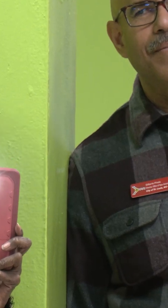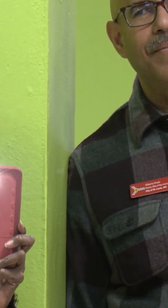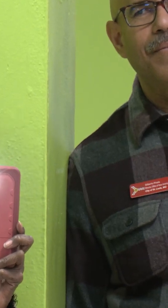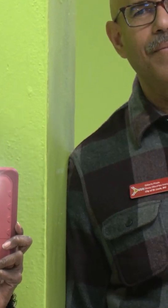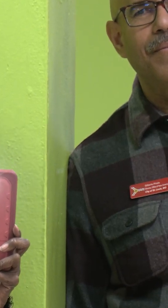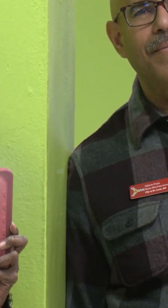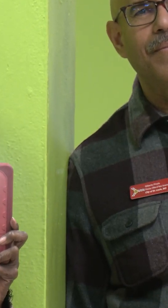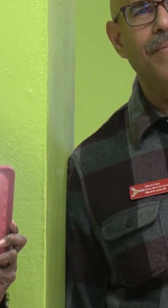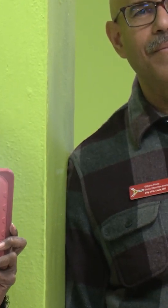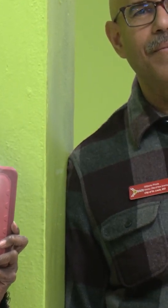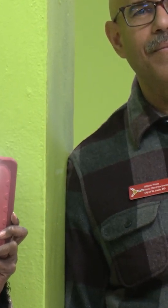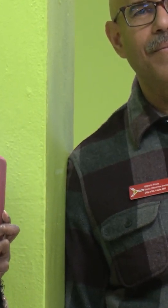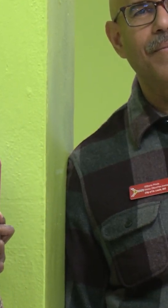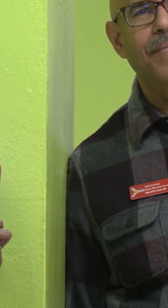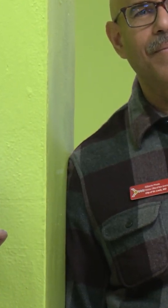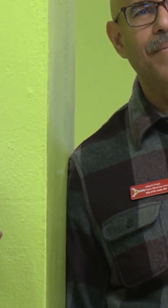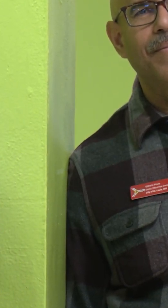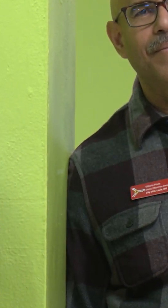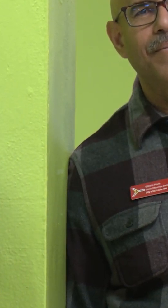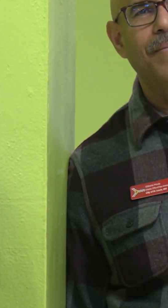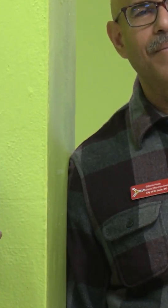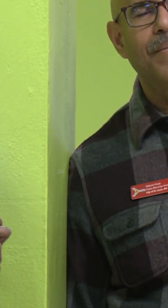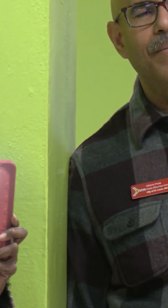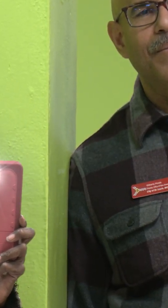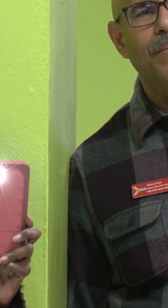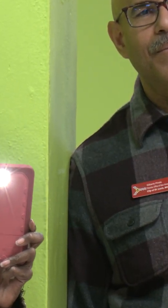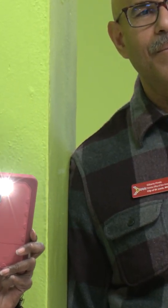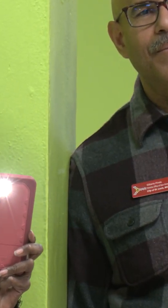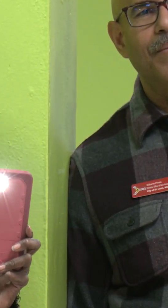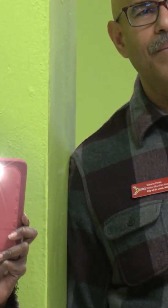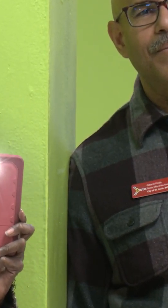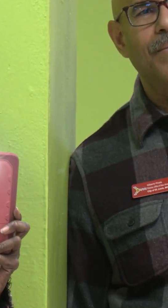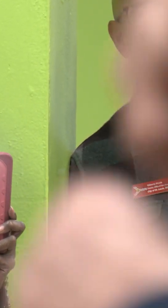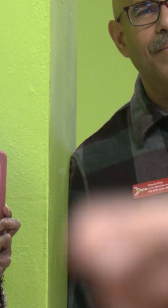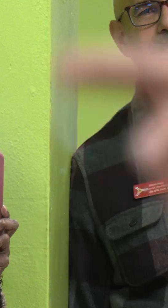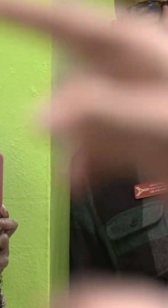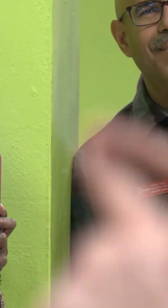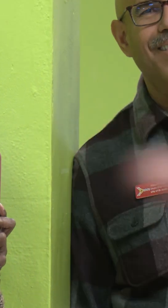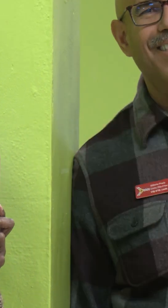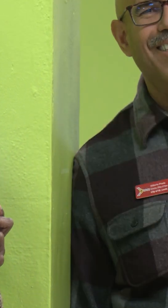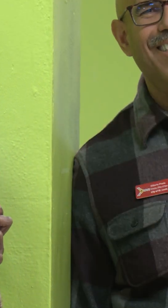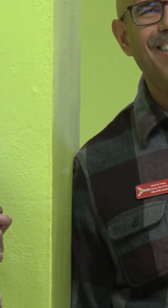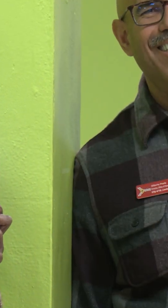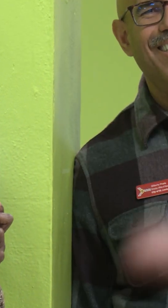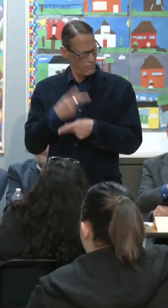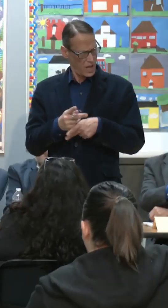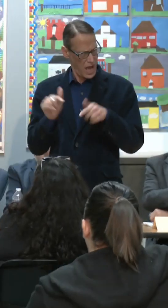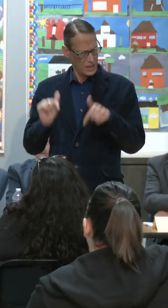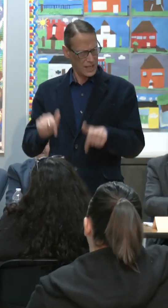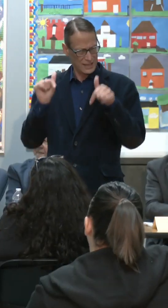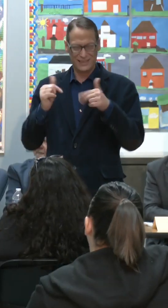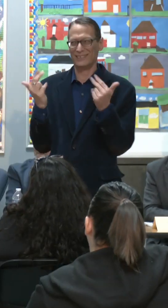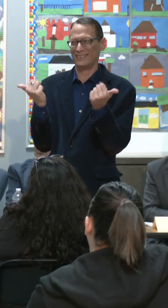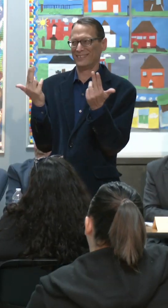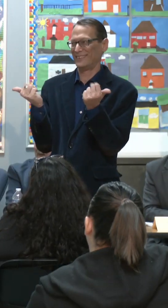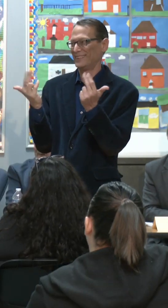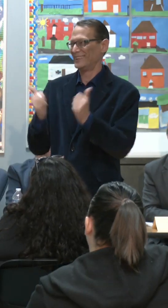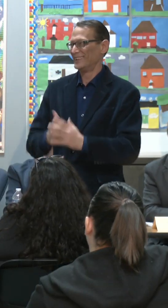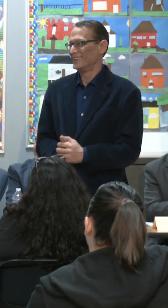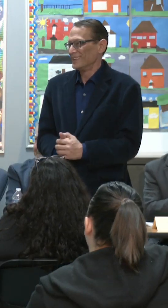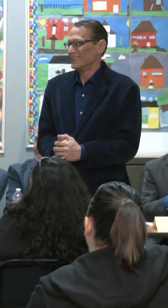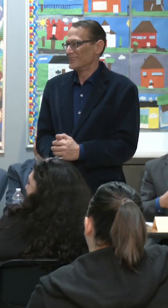but in these type of rooms, your commanders, your majors, and then if I can get around, I try to make as many meetings as possible, but I do rely on my